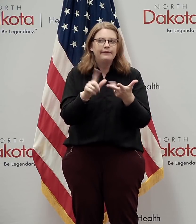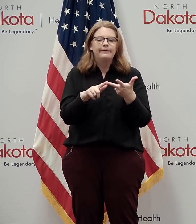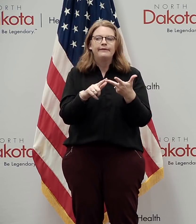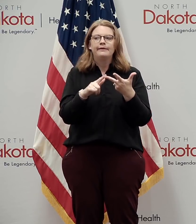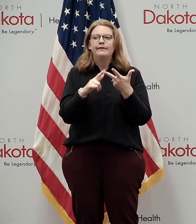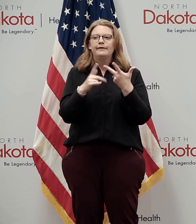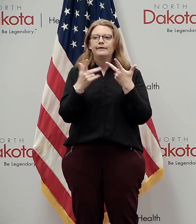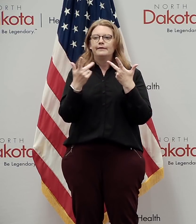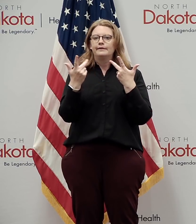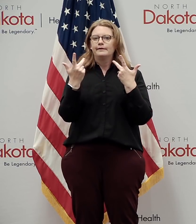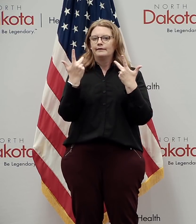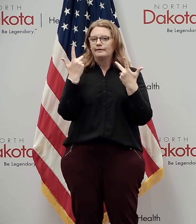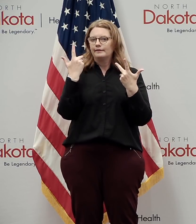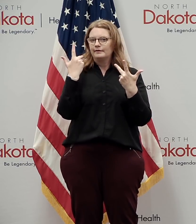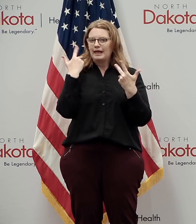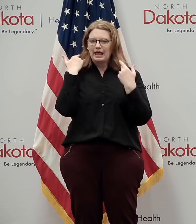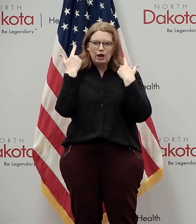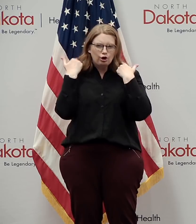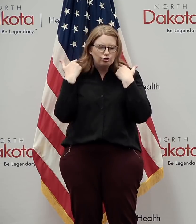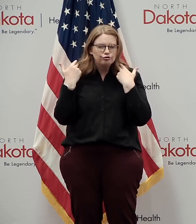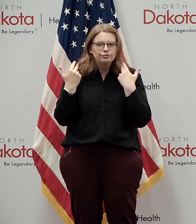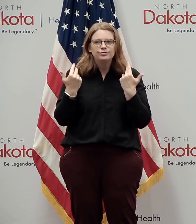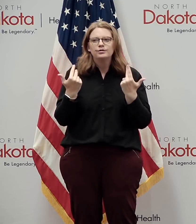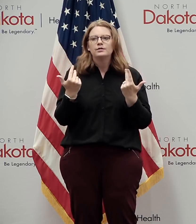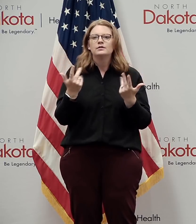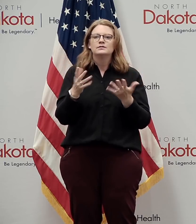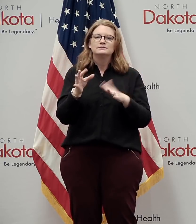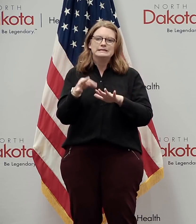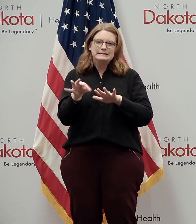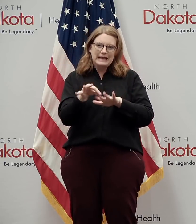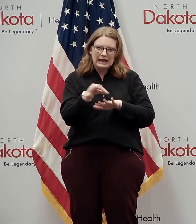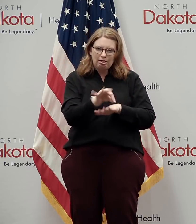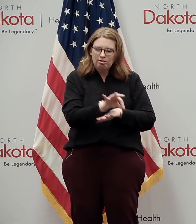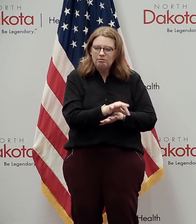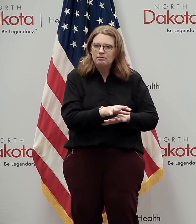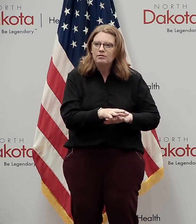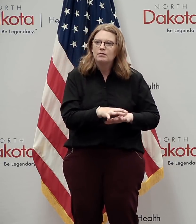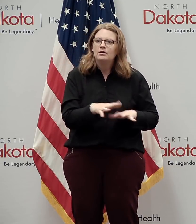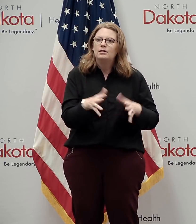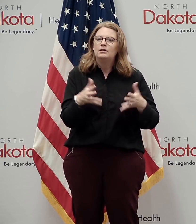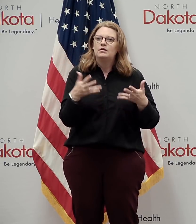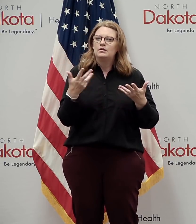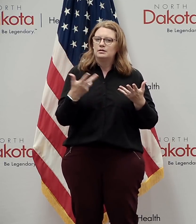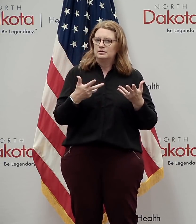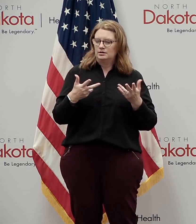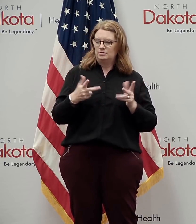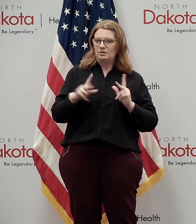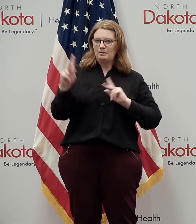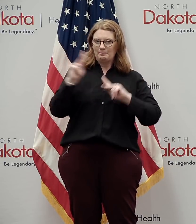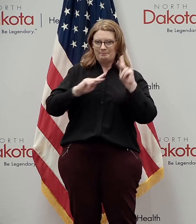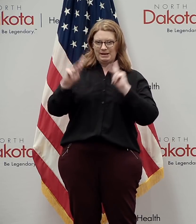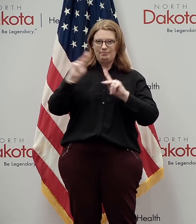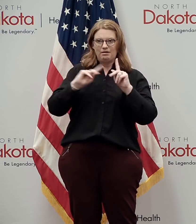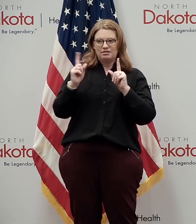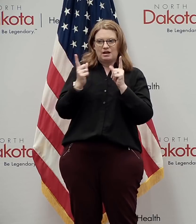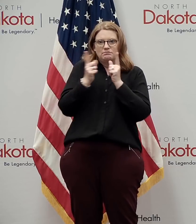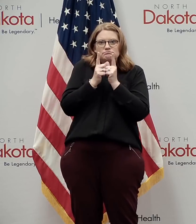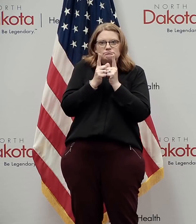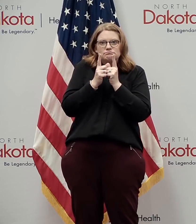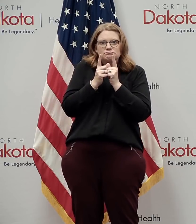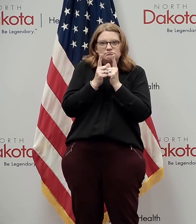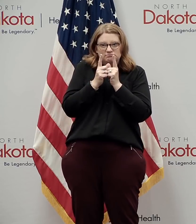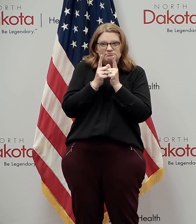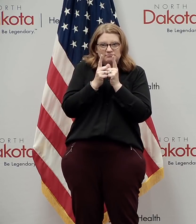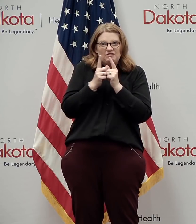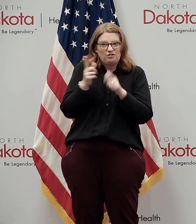the hair salons, nail salons, where people are in close proximity to each other